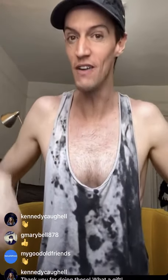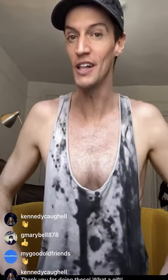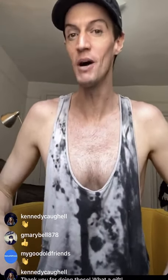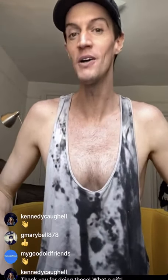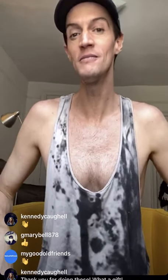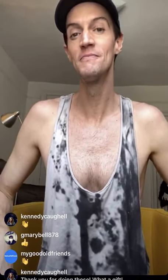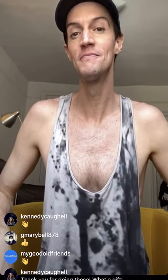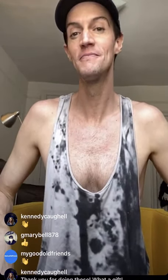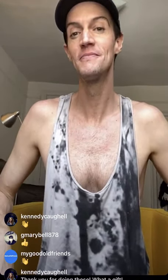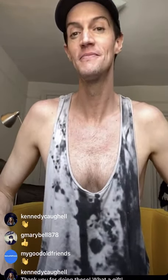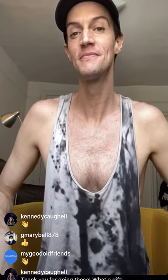Volleyball.